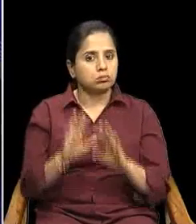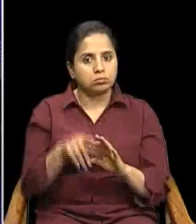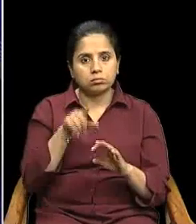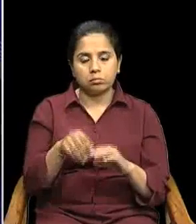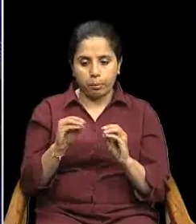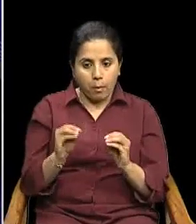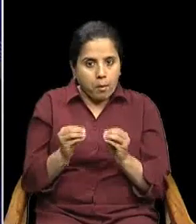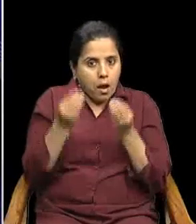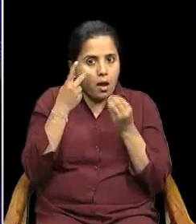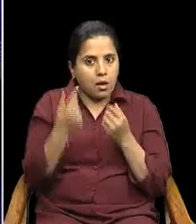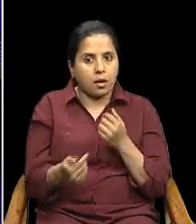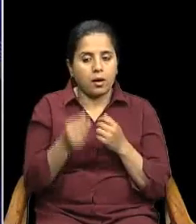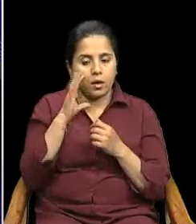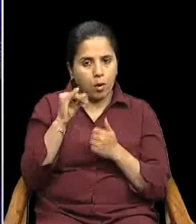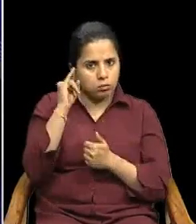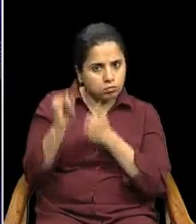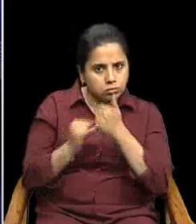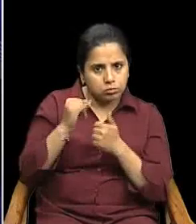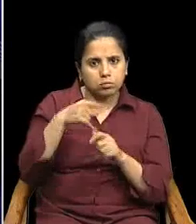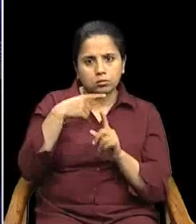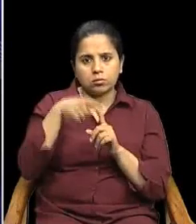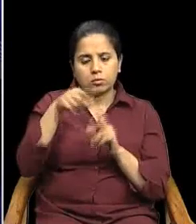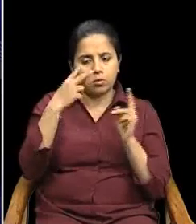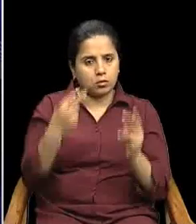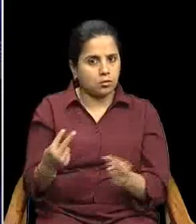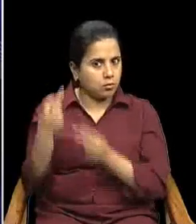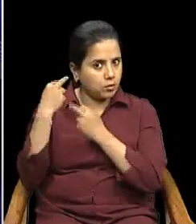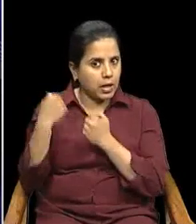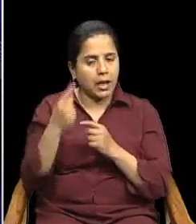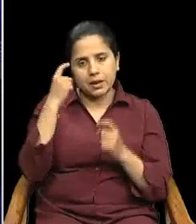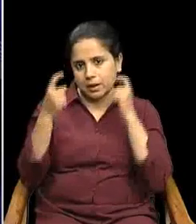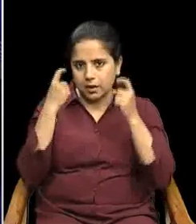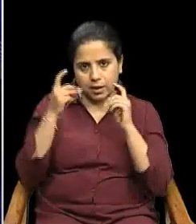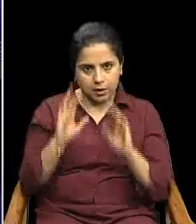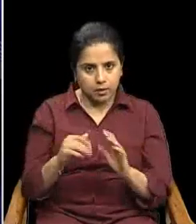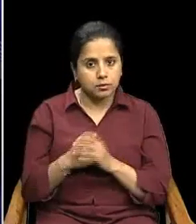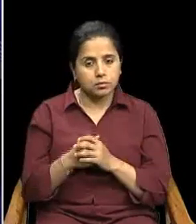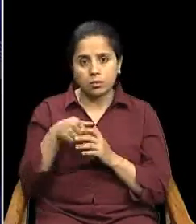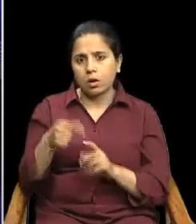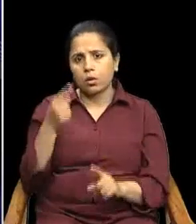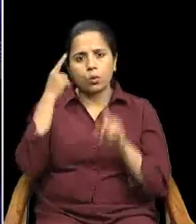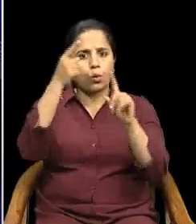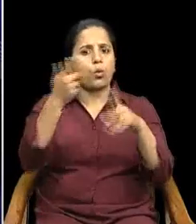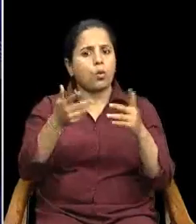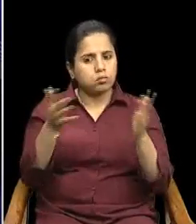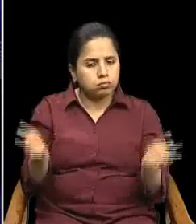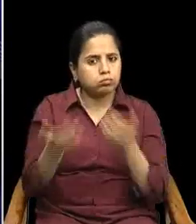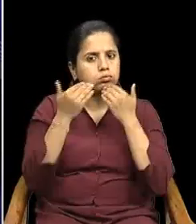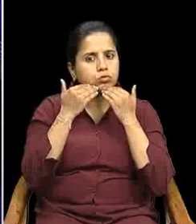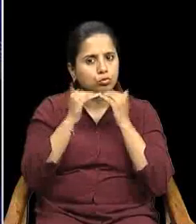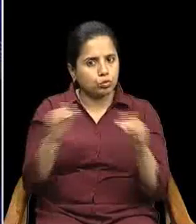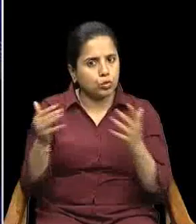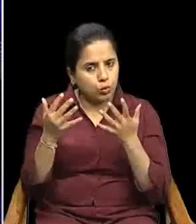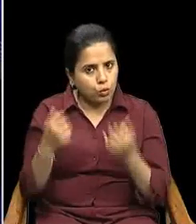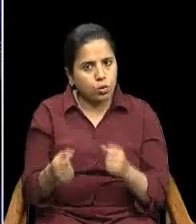nurture the critical and the reflective thinking. The goal is to enable the students